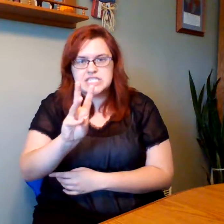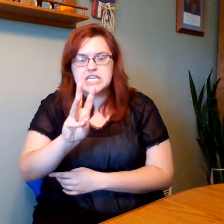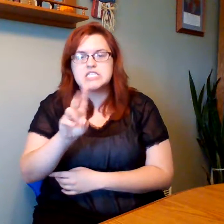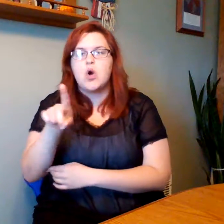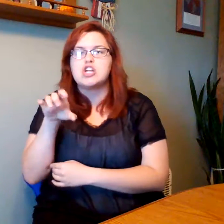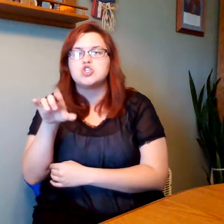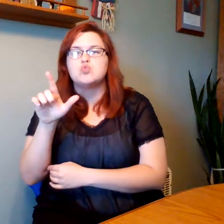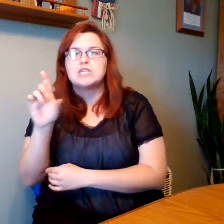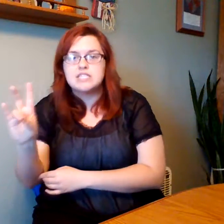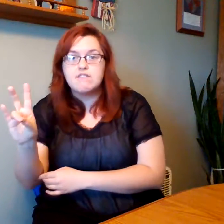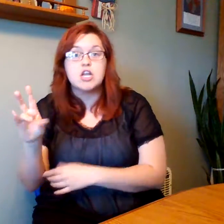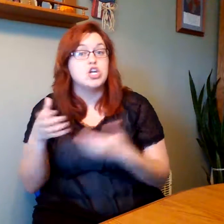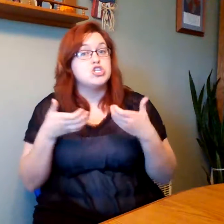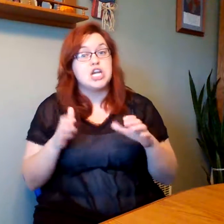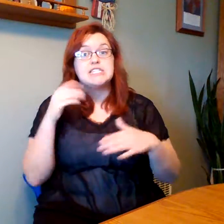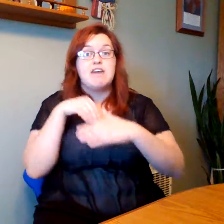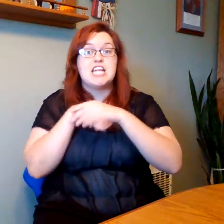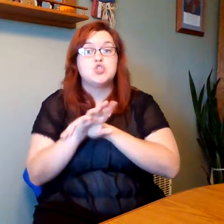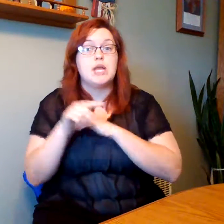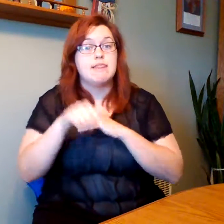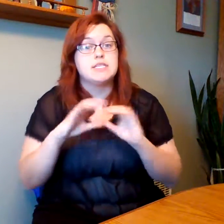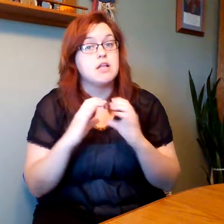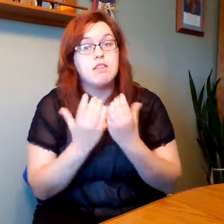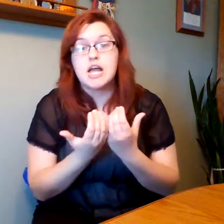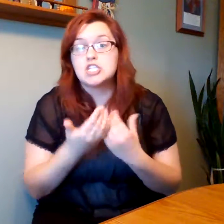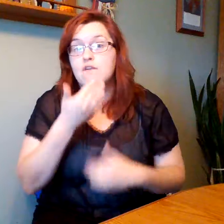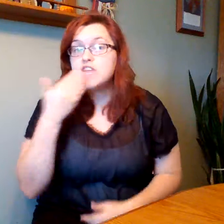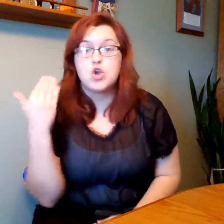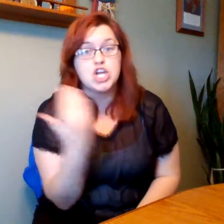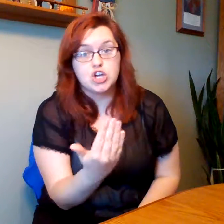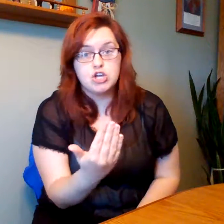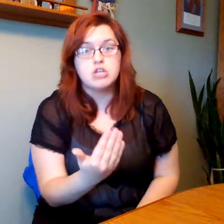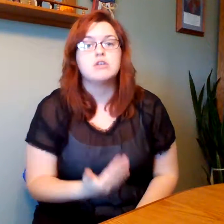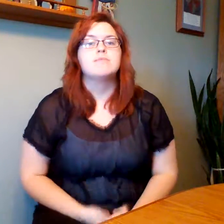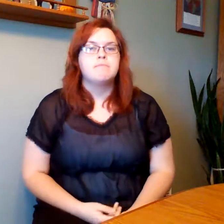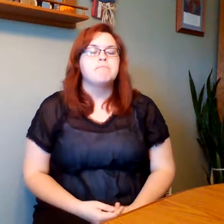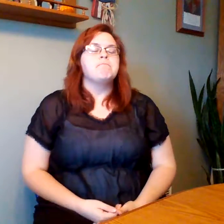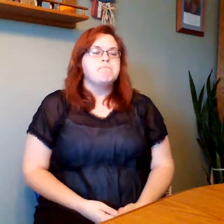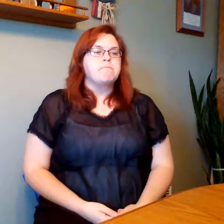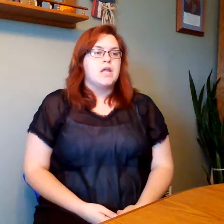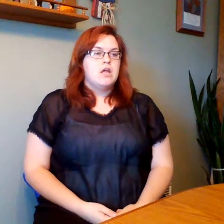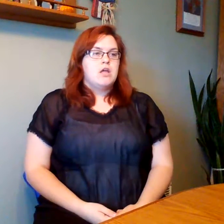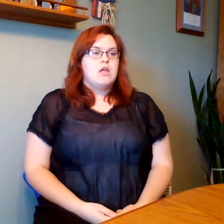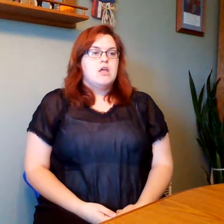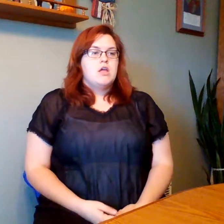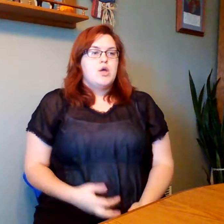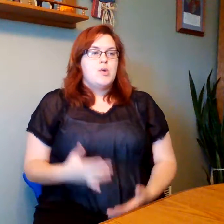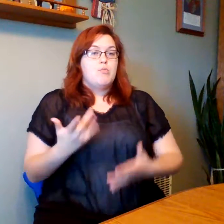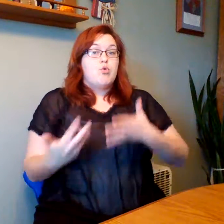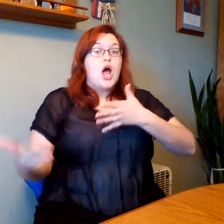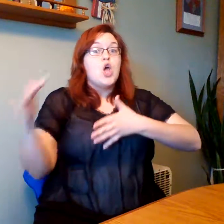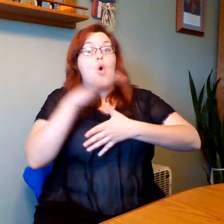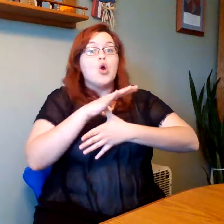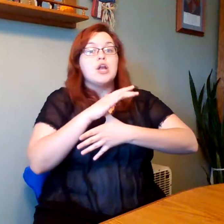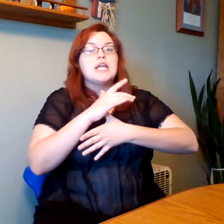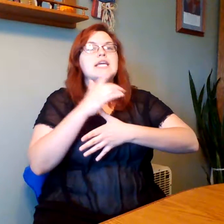the class are very, very, very high. Priorities given to freshmen and sophomores. The reason for that is this